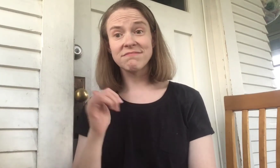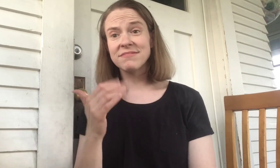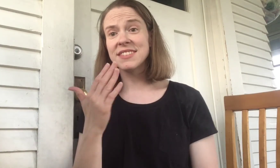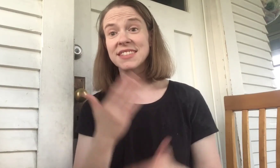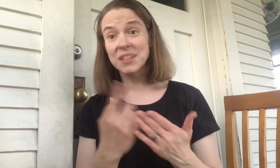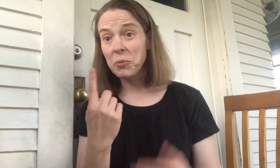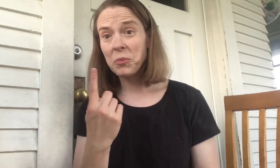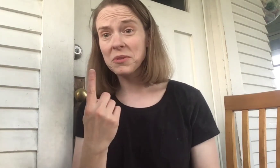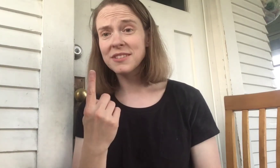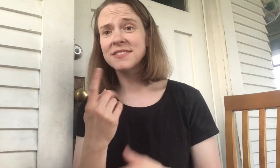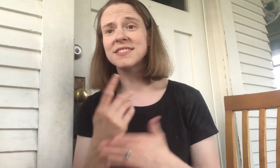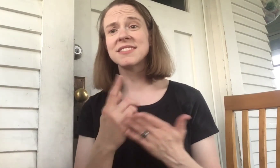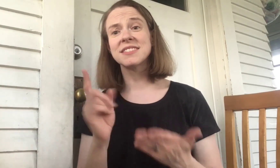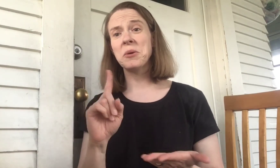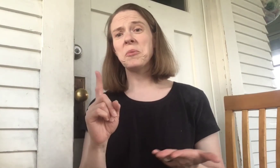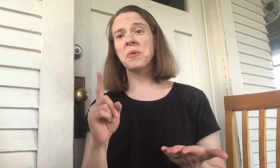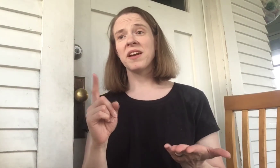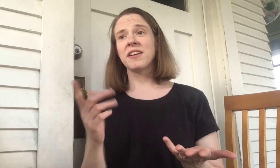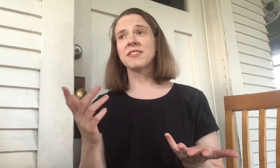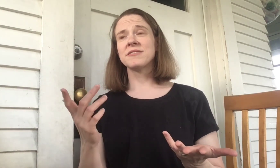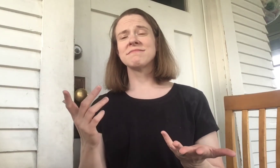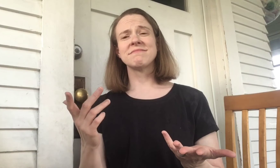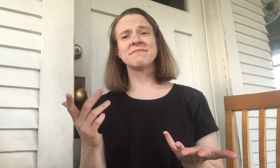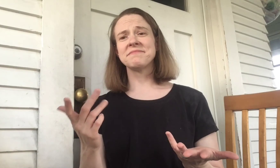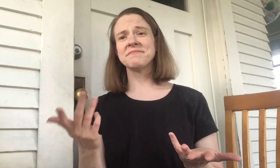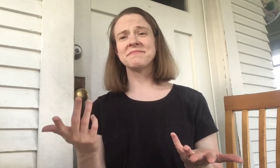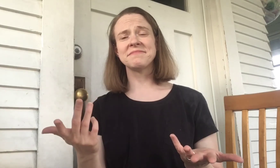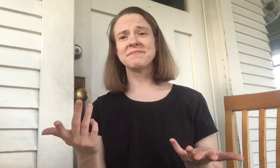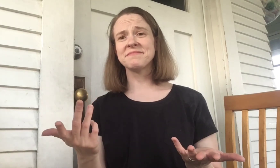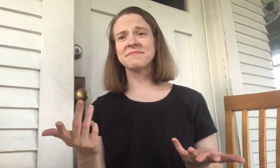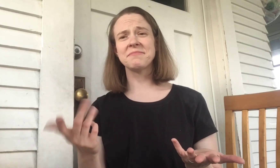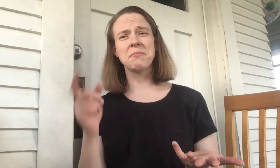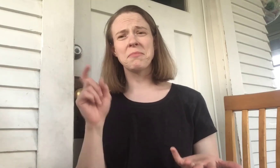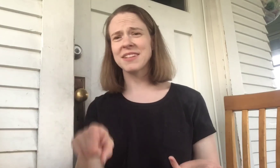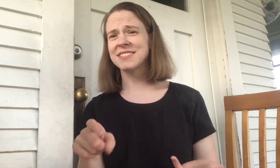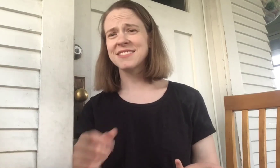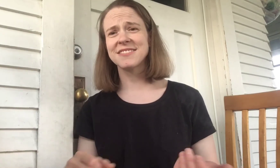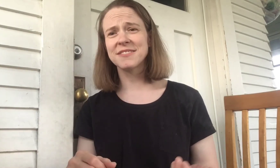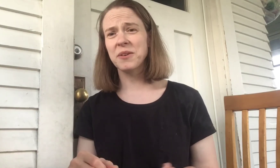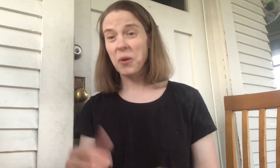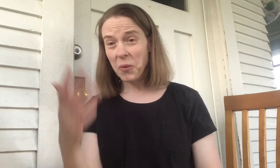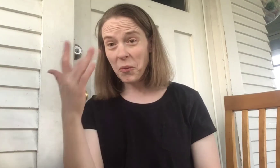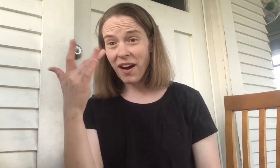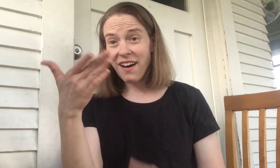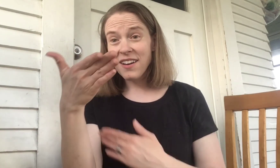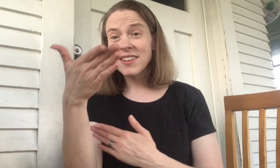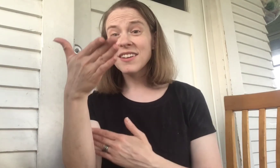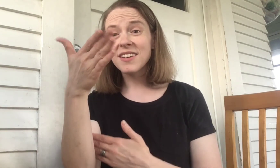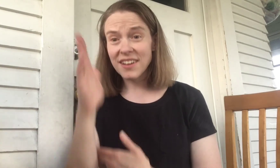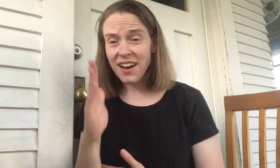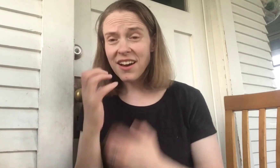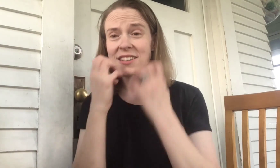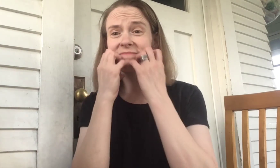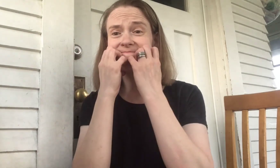I feel that somebody, somewhere, has to, because